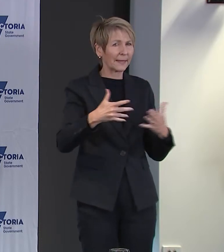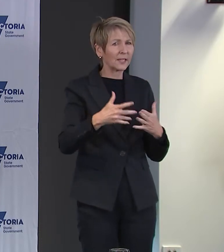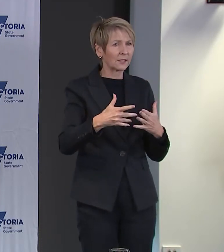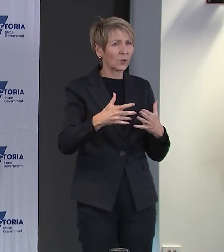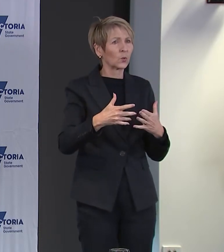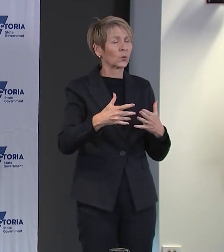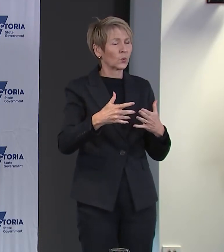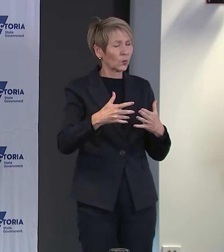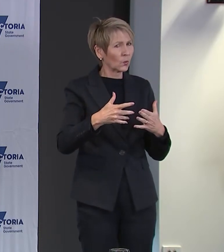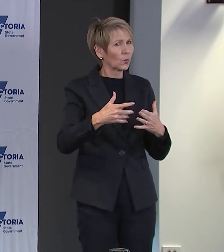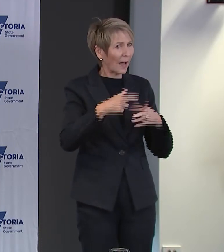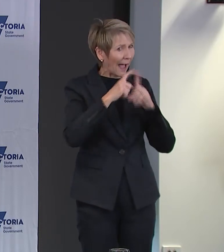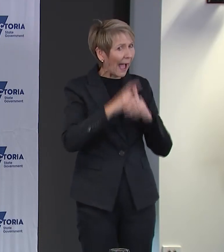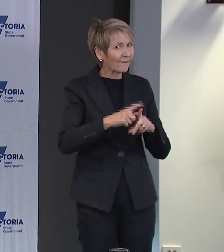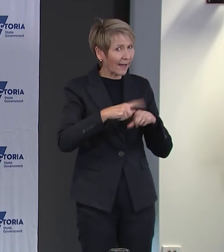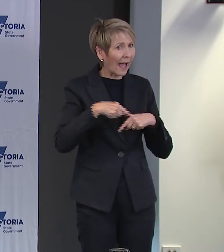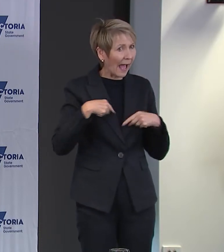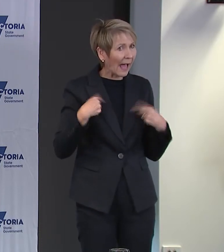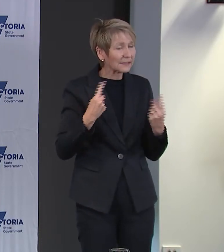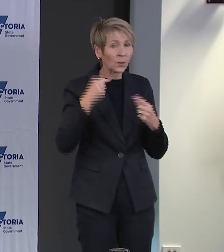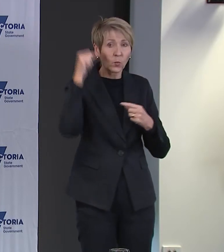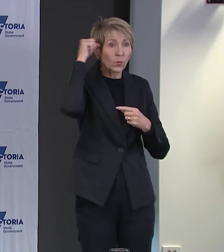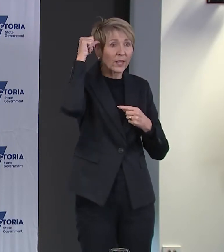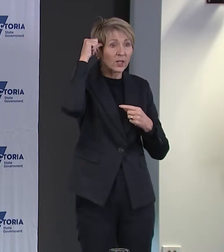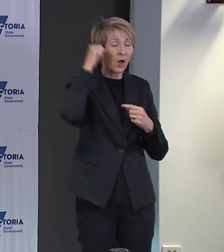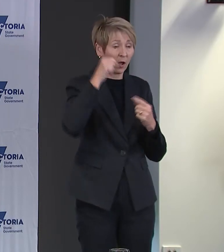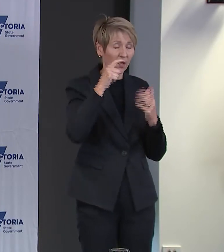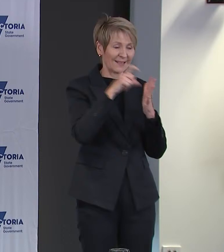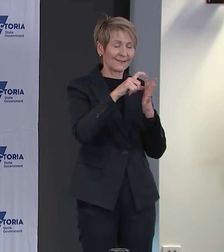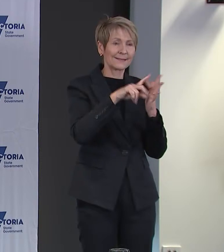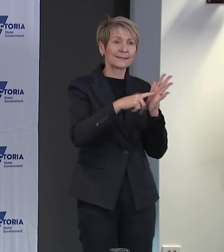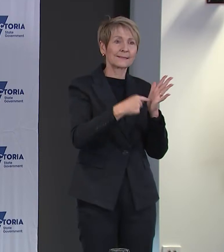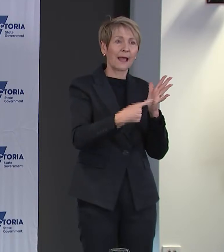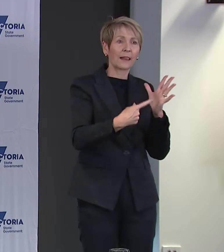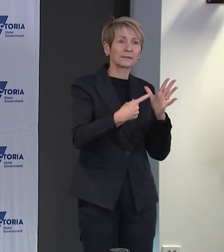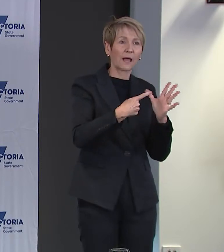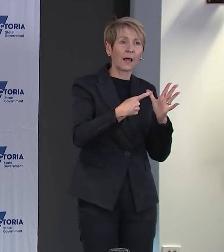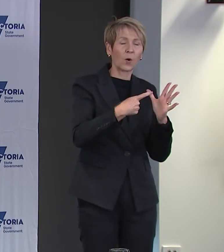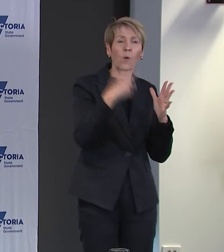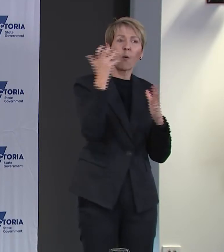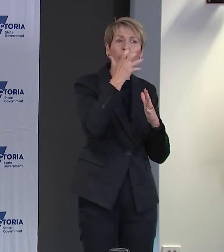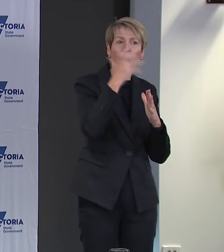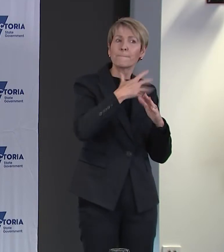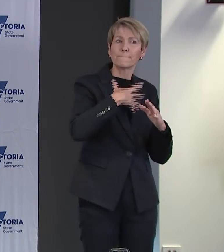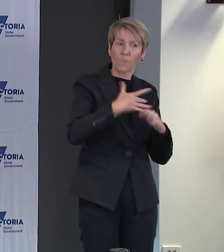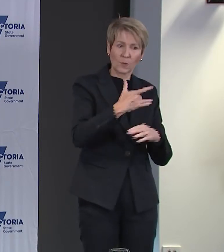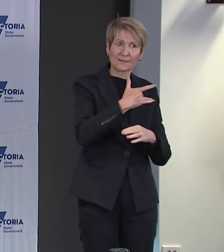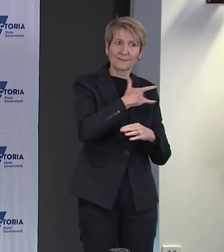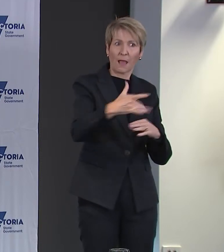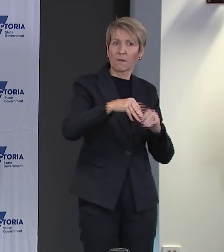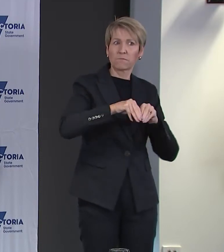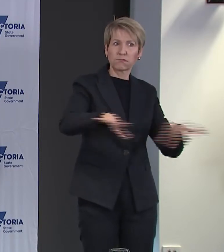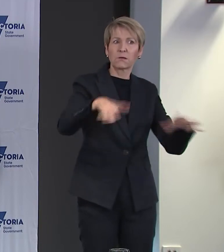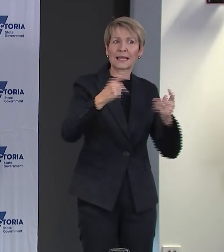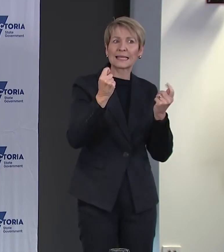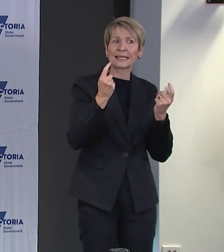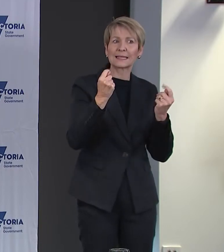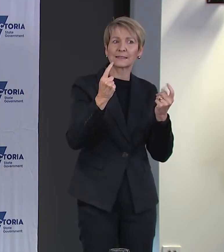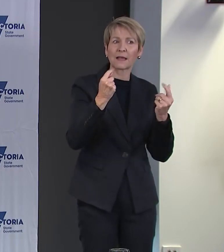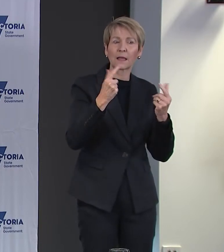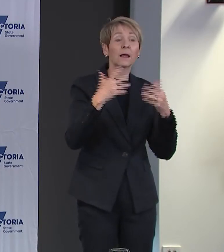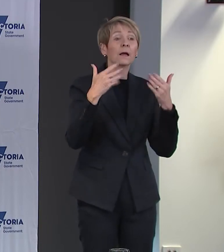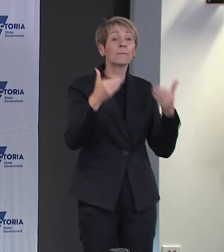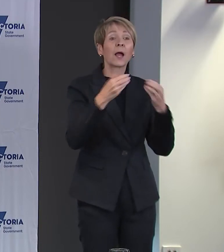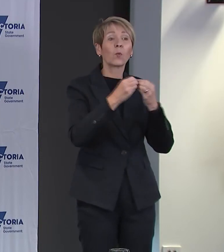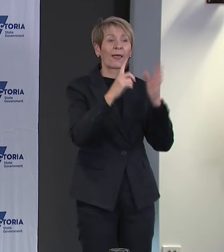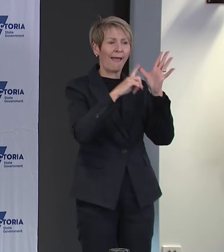the secondary attack rate being 50% greater than the alpha variant, does mean that you can get a large number of people